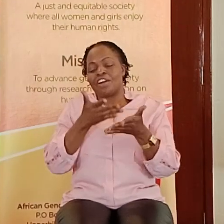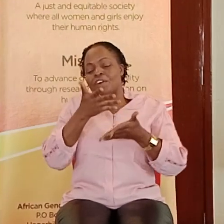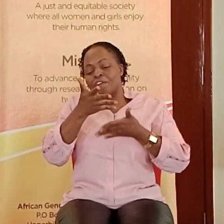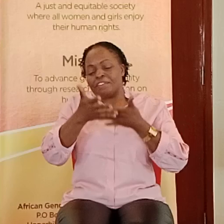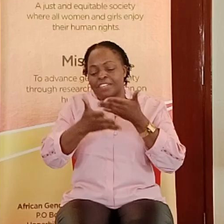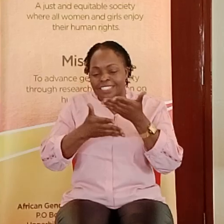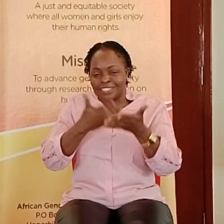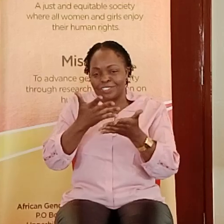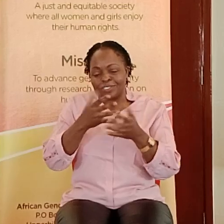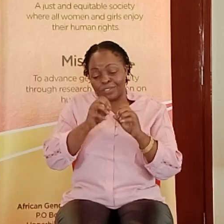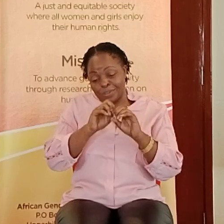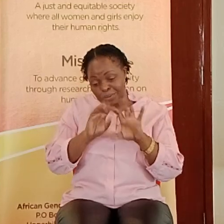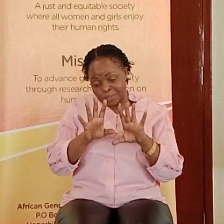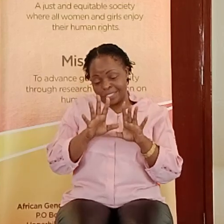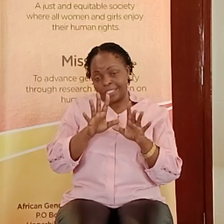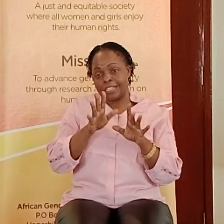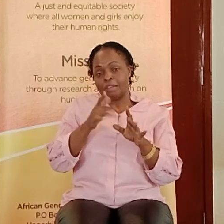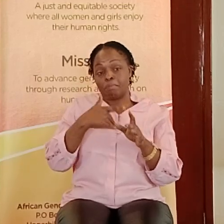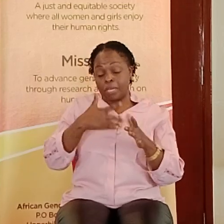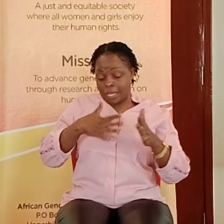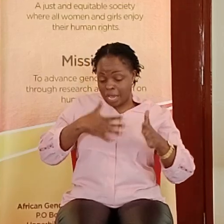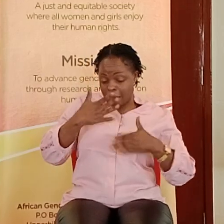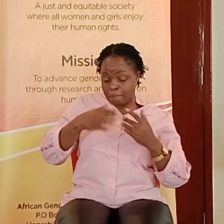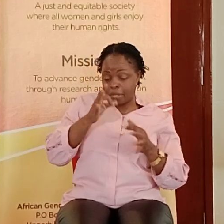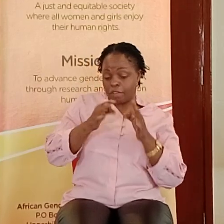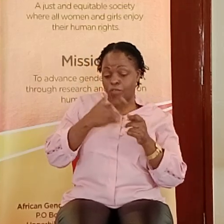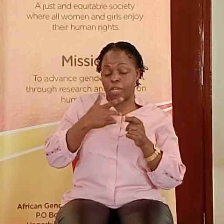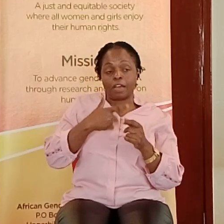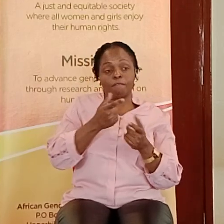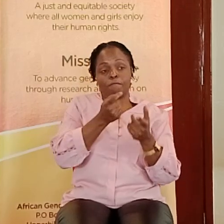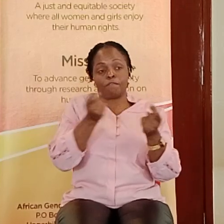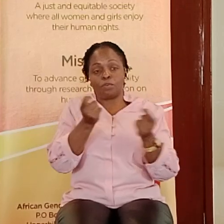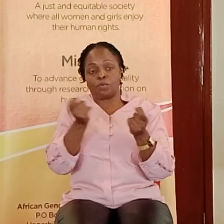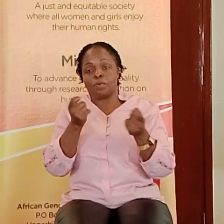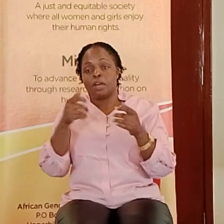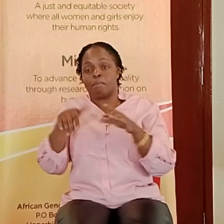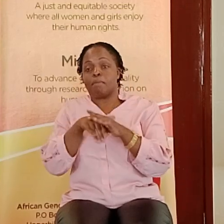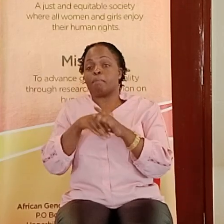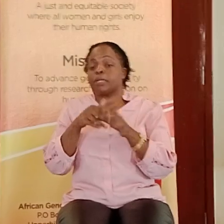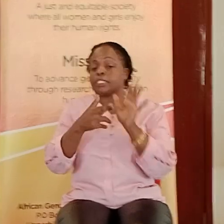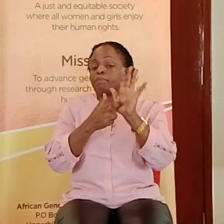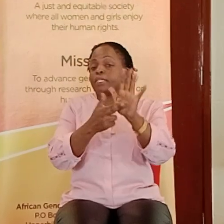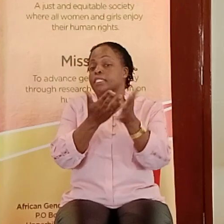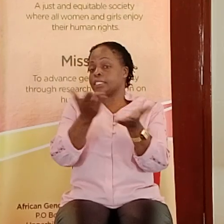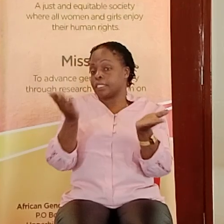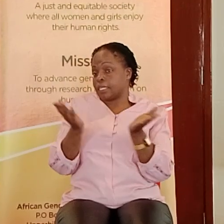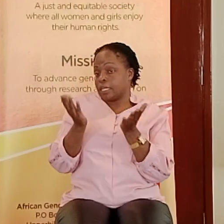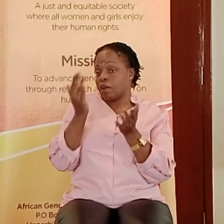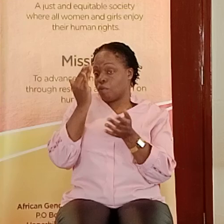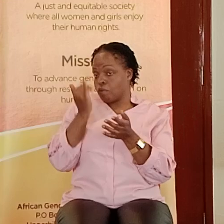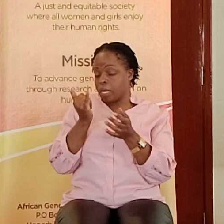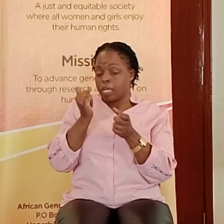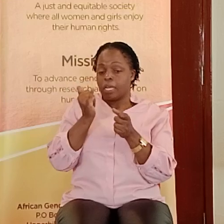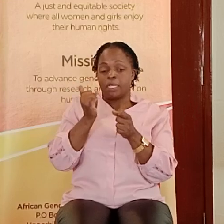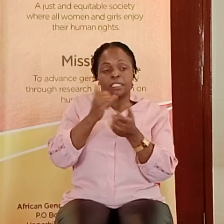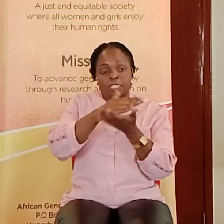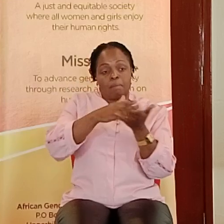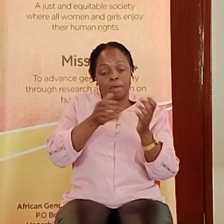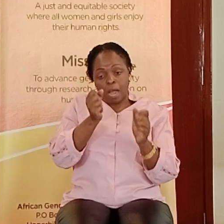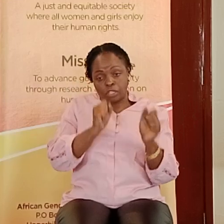of those groups represented here, because some of the actions we need to take, we should ask